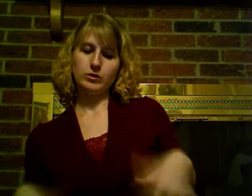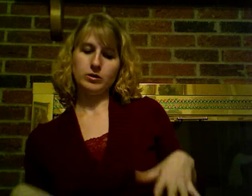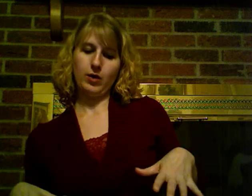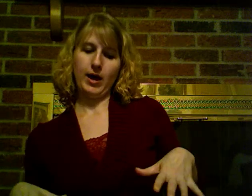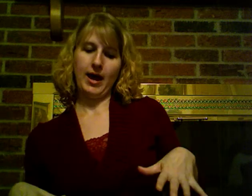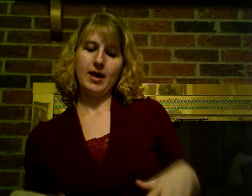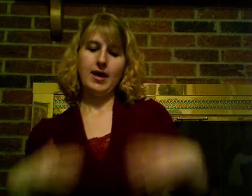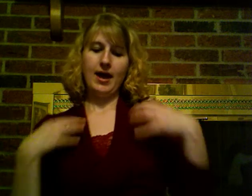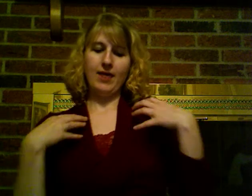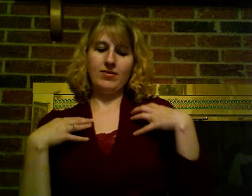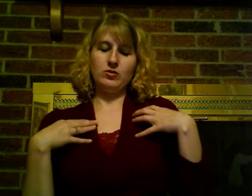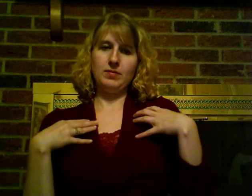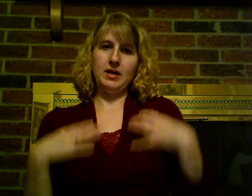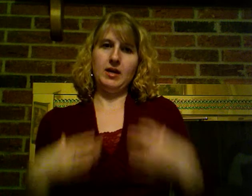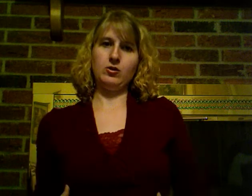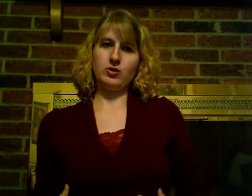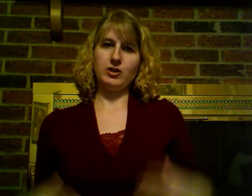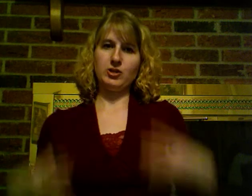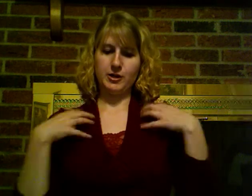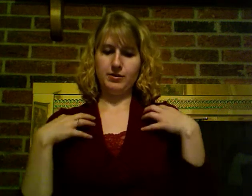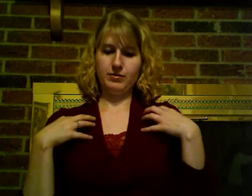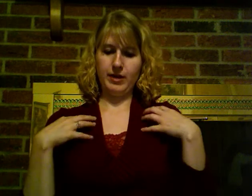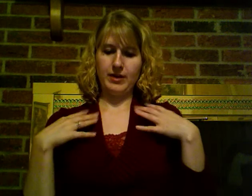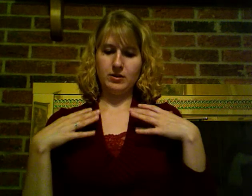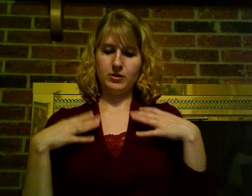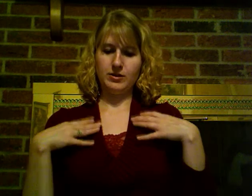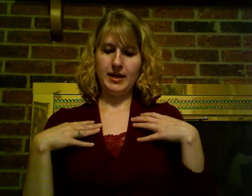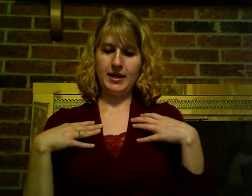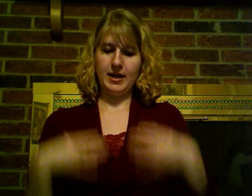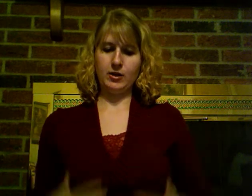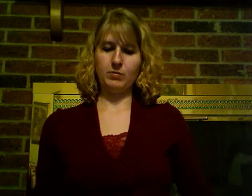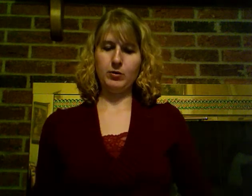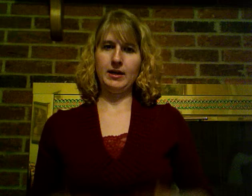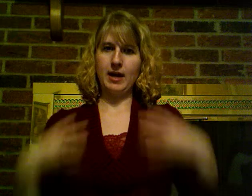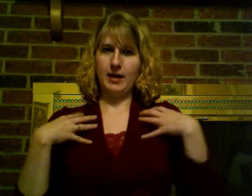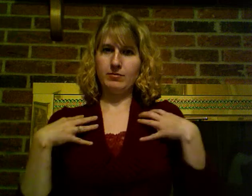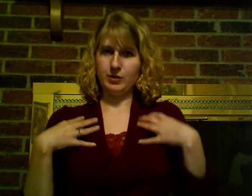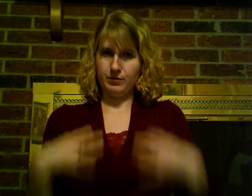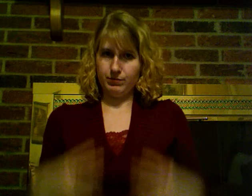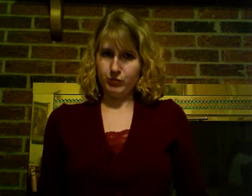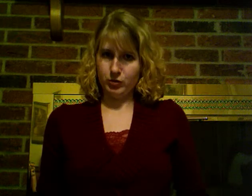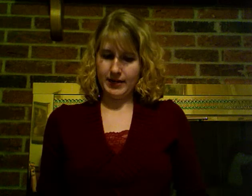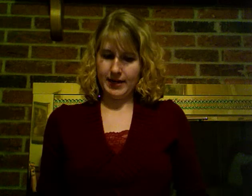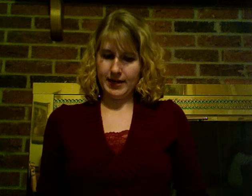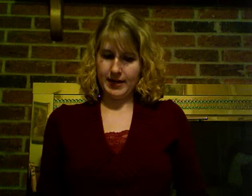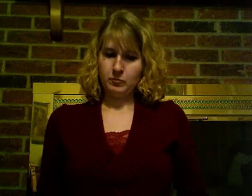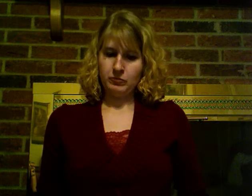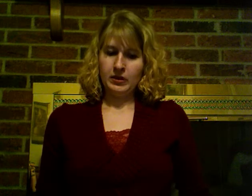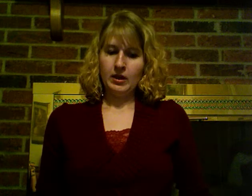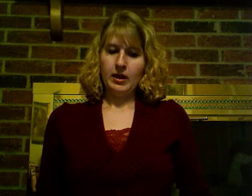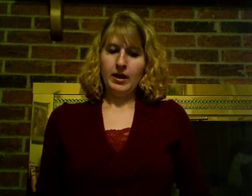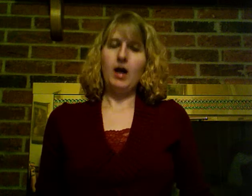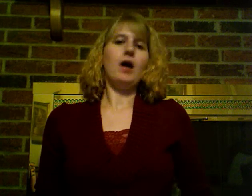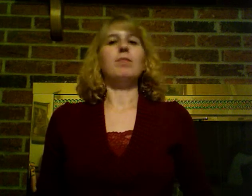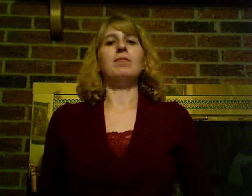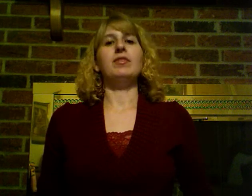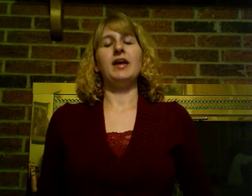clothes, okay? And then this would be your dress shirt, okay? So you're taking it and you're putting it on, just straight down. Then